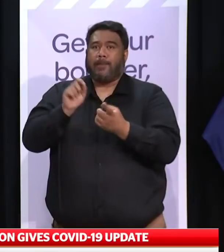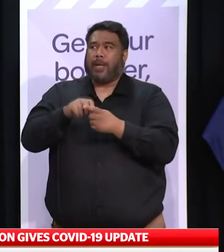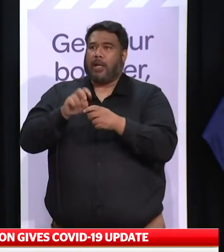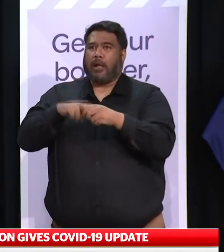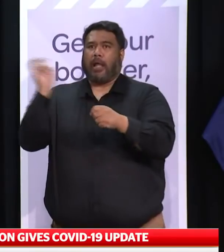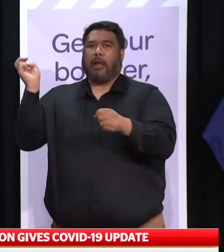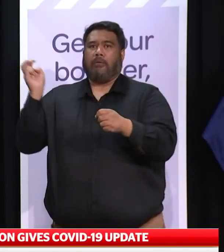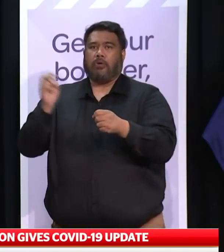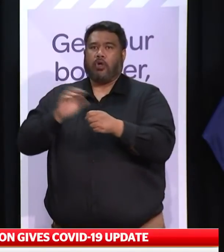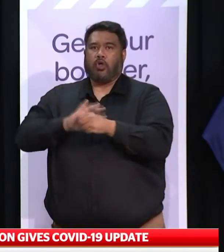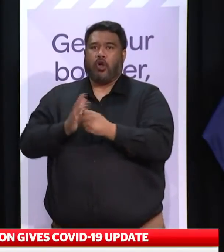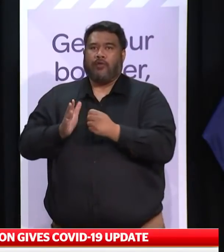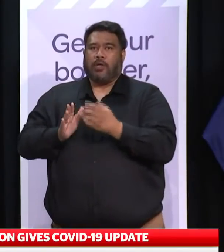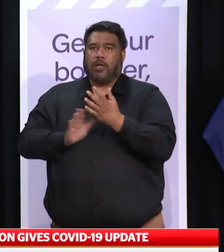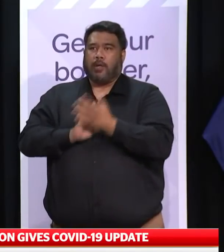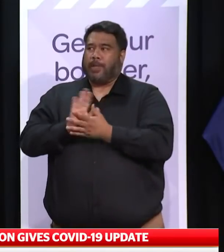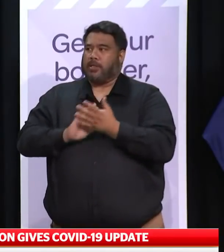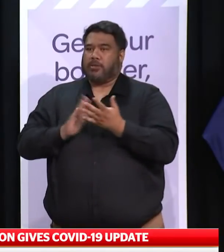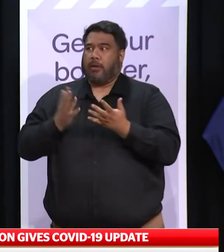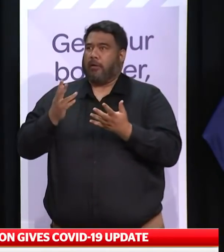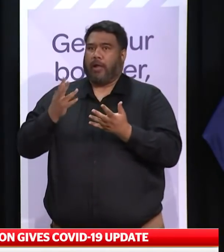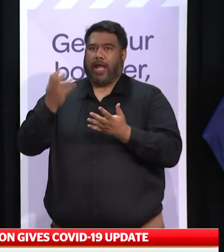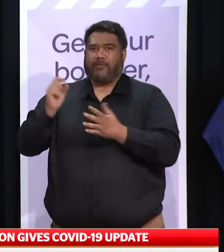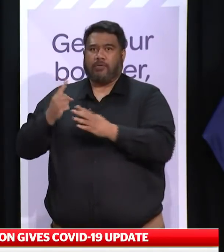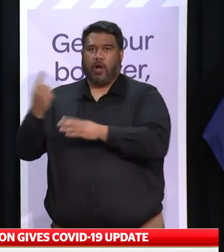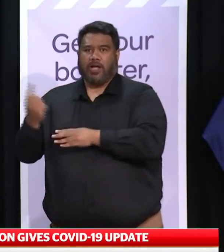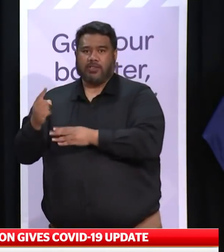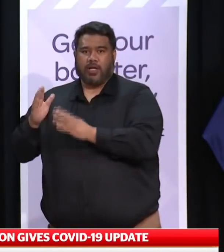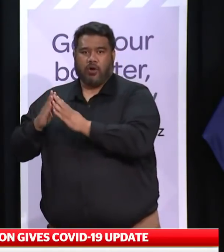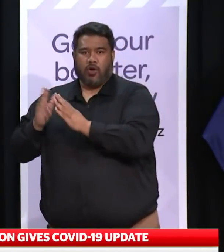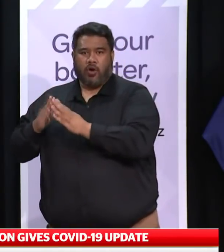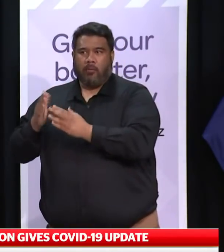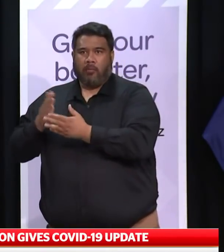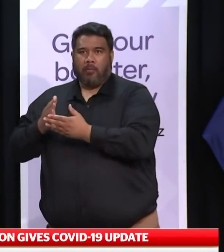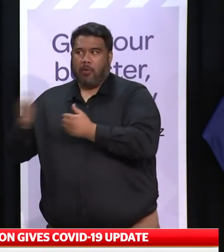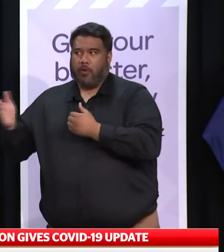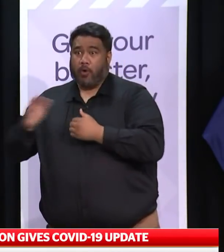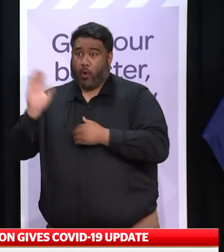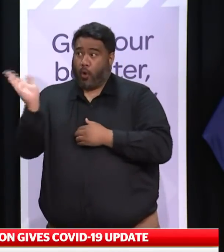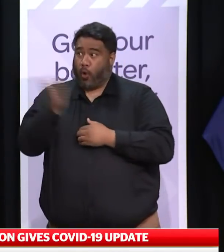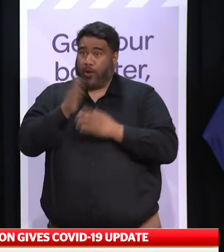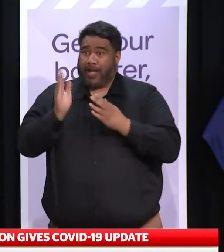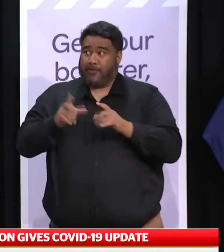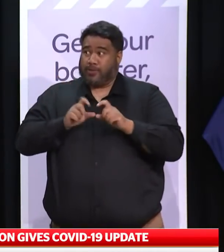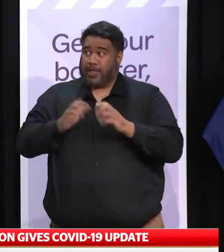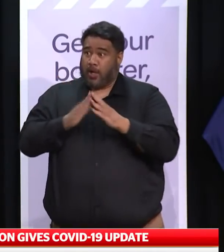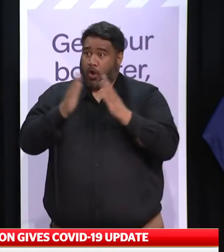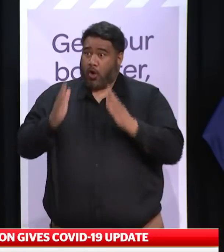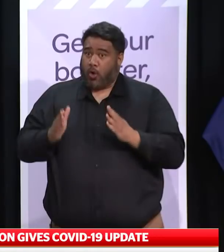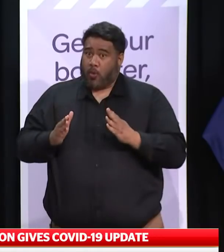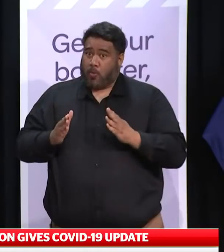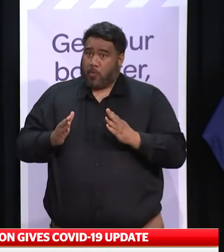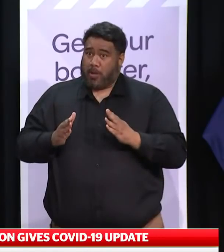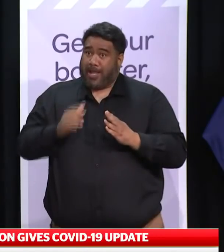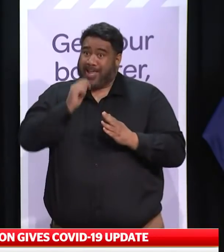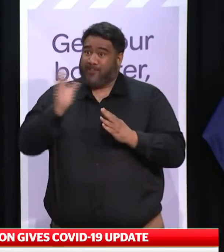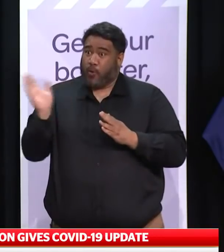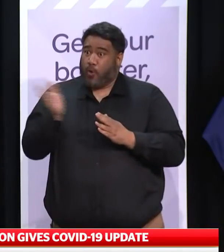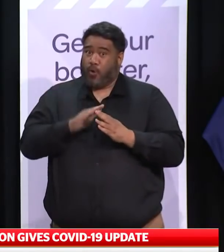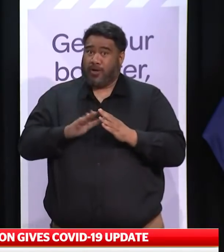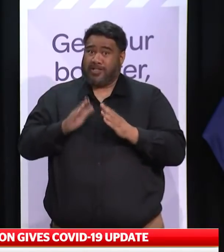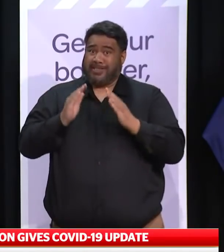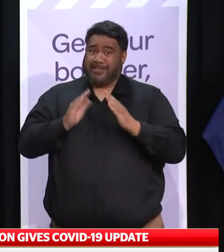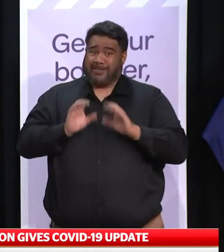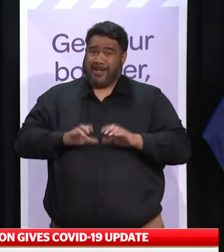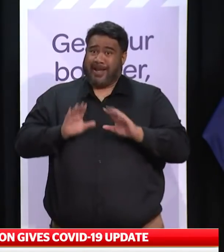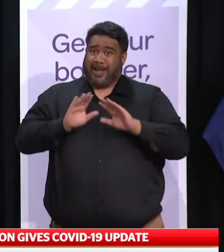isolate? Will that mean that you all have? And if so, have you got the facilities to be able to still meet as a Cabinet if that happens? In answer to the last